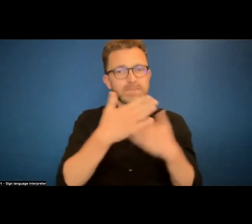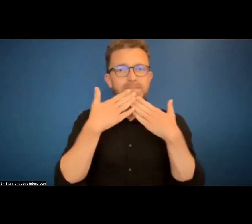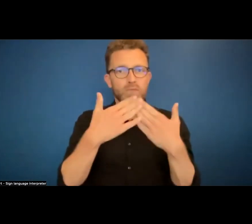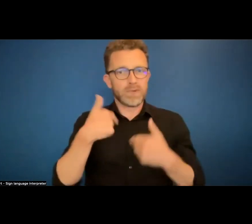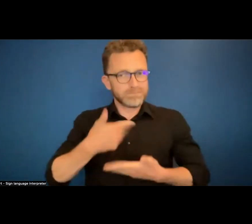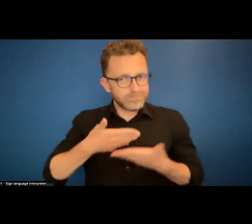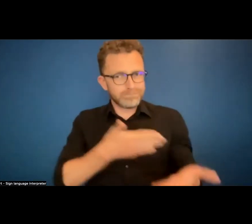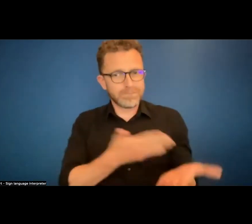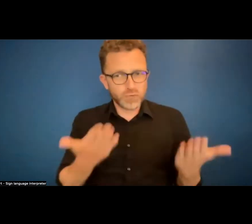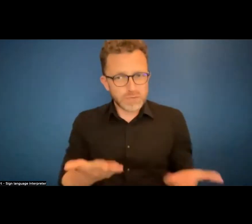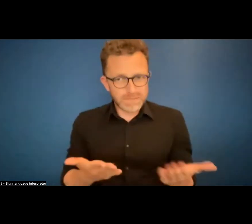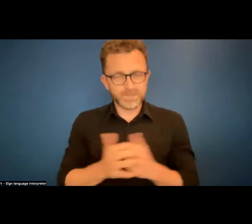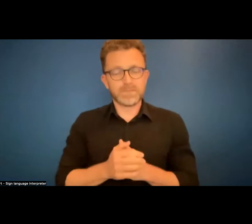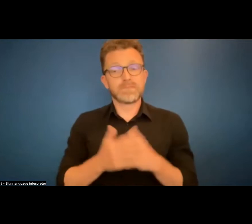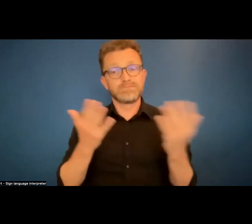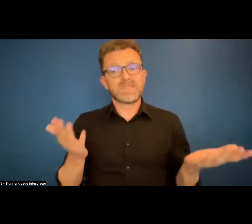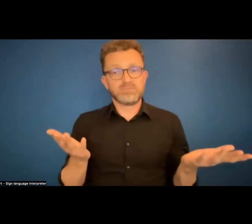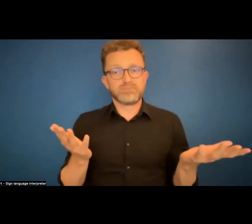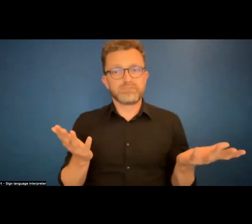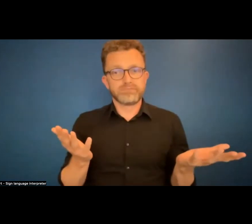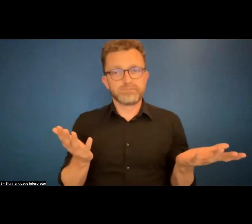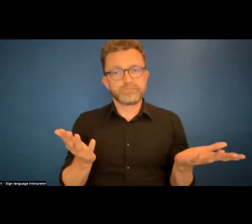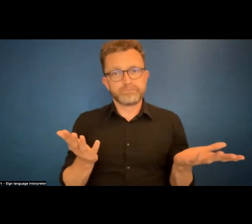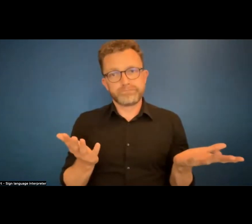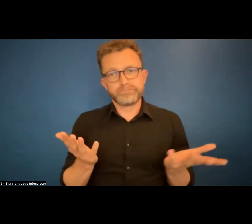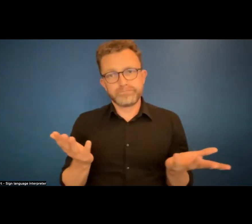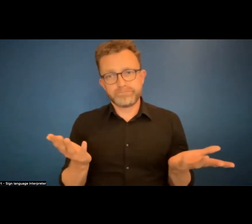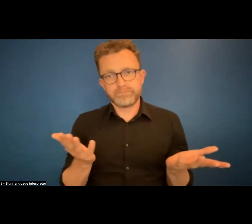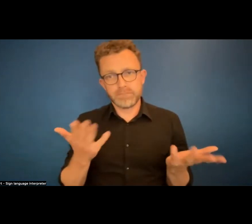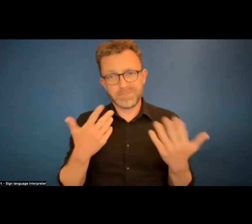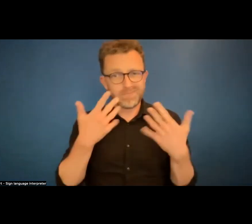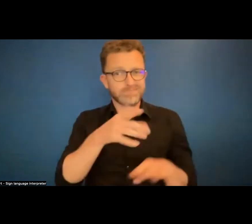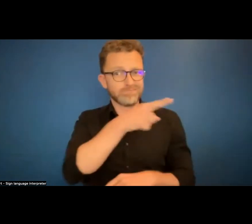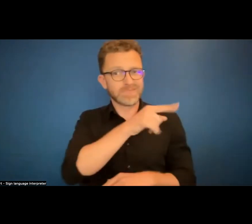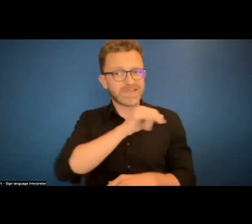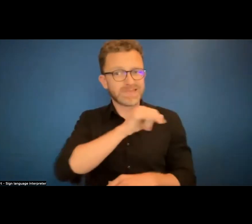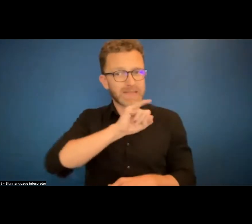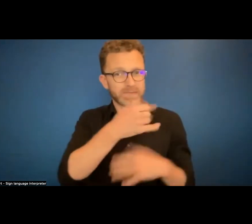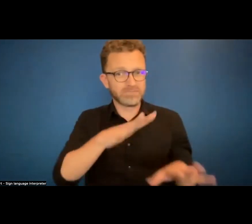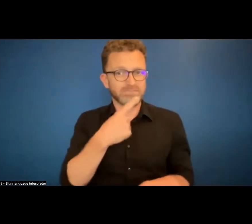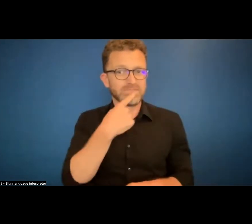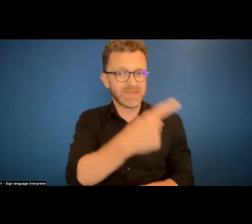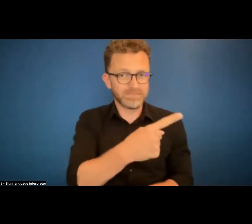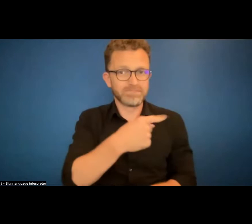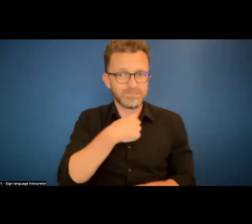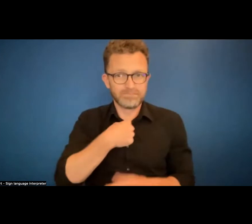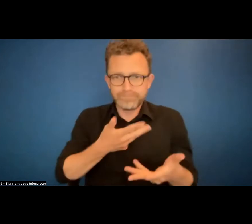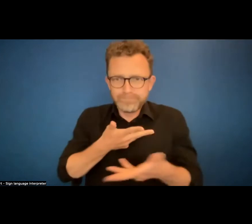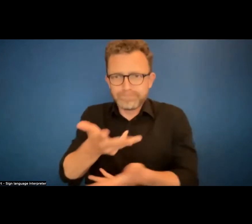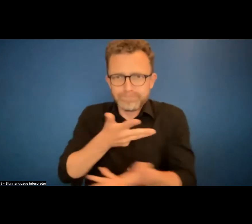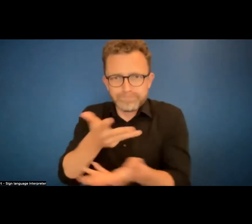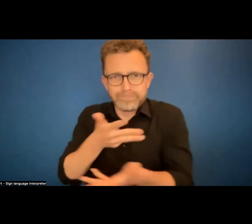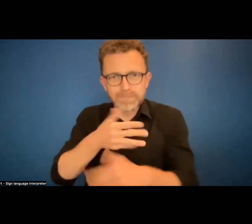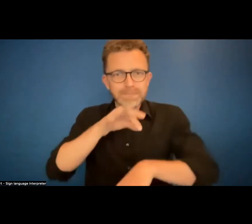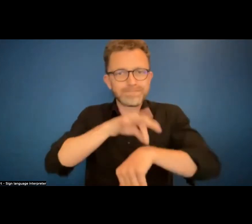as just Jamie said, I am dealing with patients with rare diseases, which is a group of patients. Let me just maybe